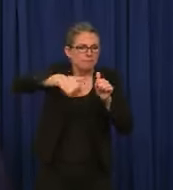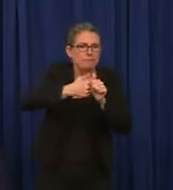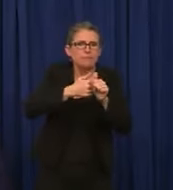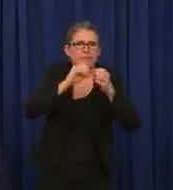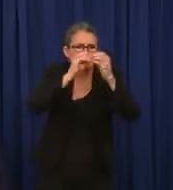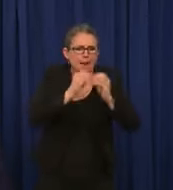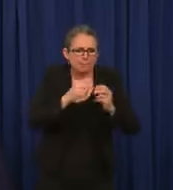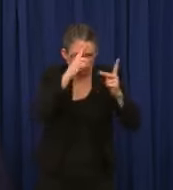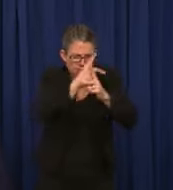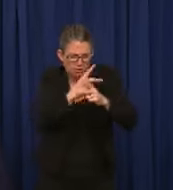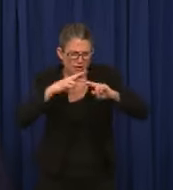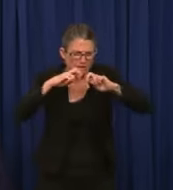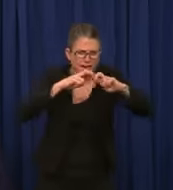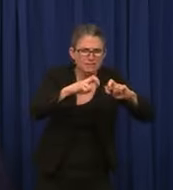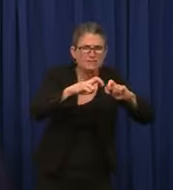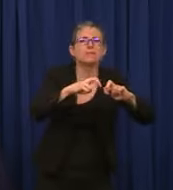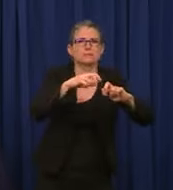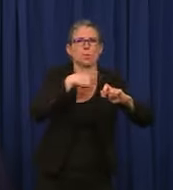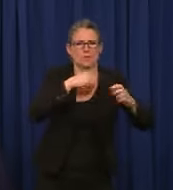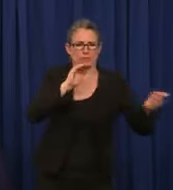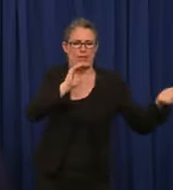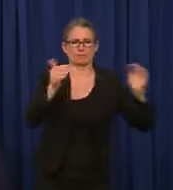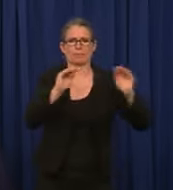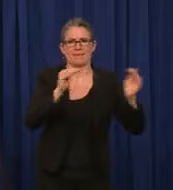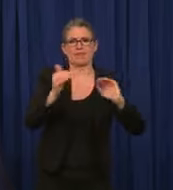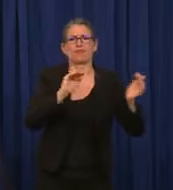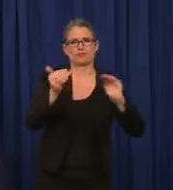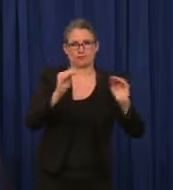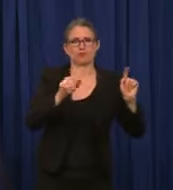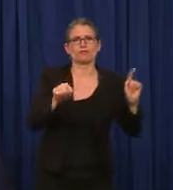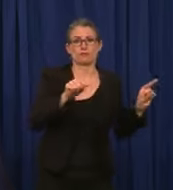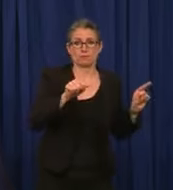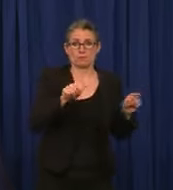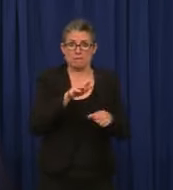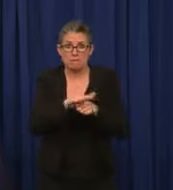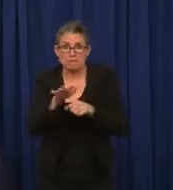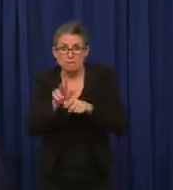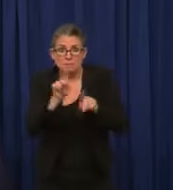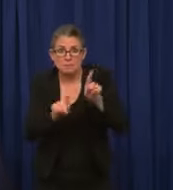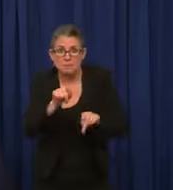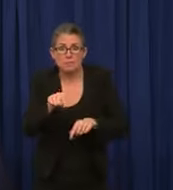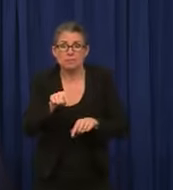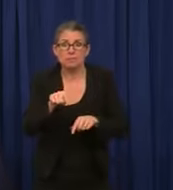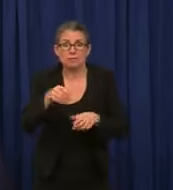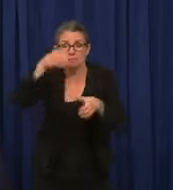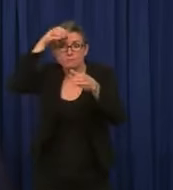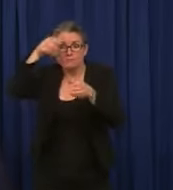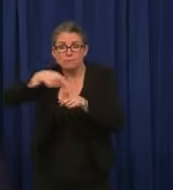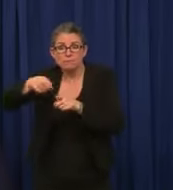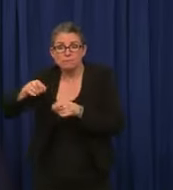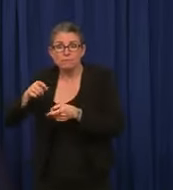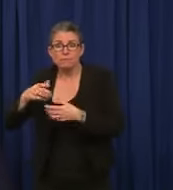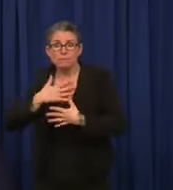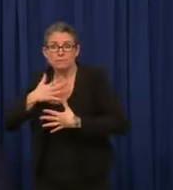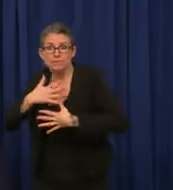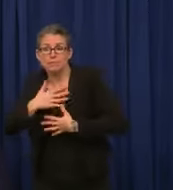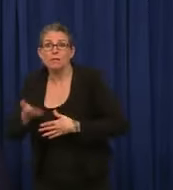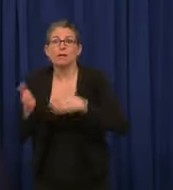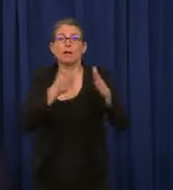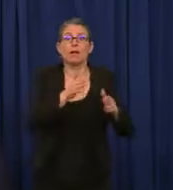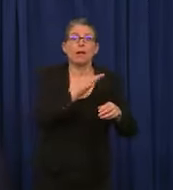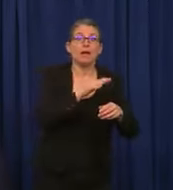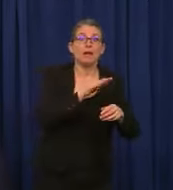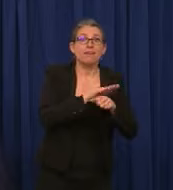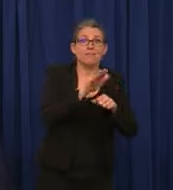different healthcare workers could manage. For example, how many ill patients could a critical care doctor manage when those patients